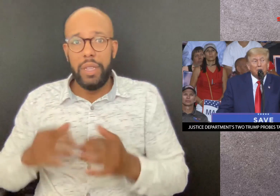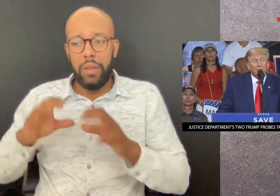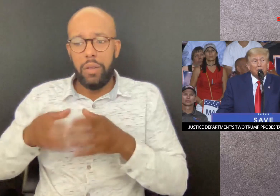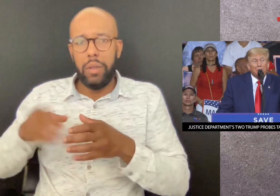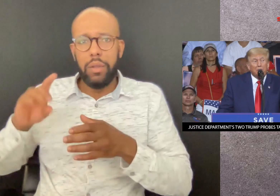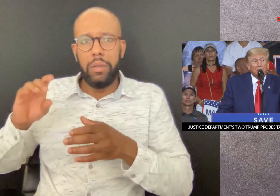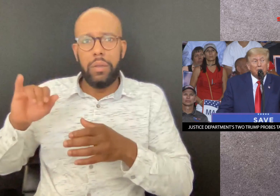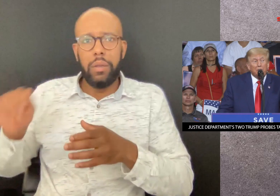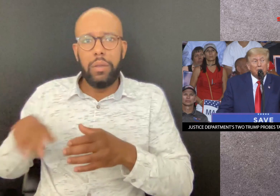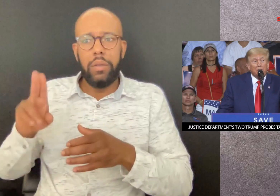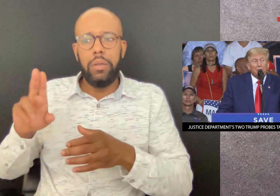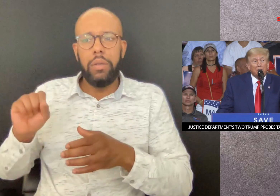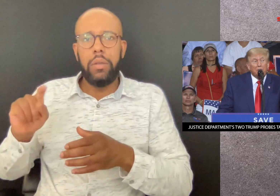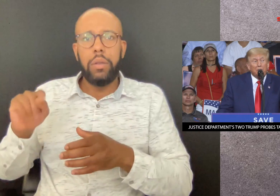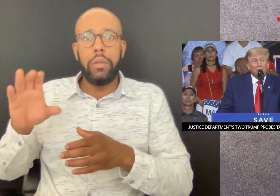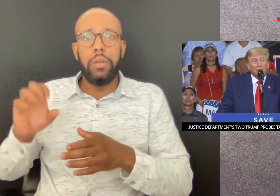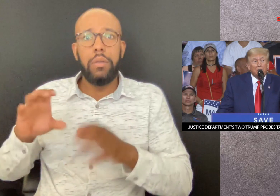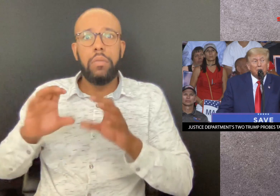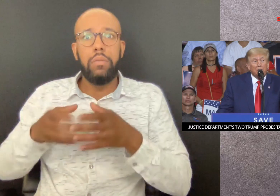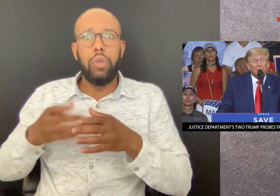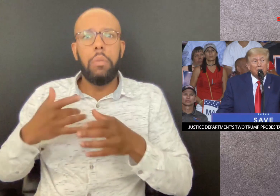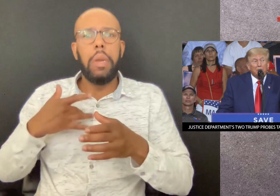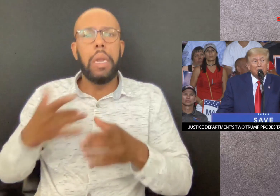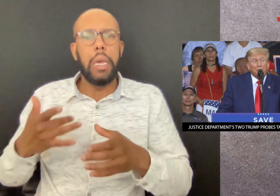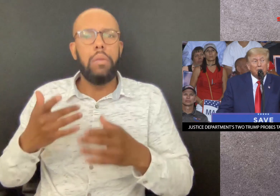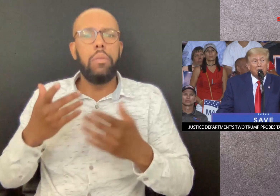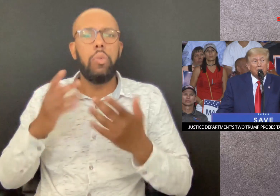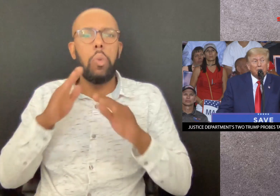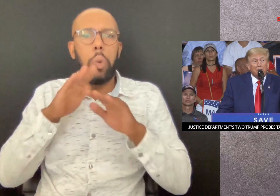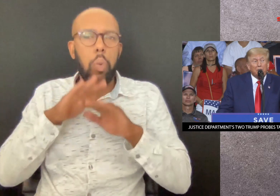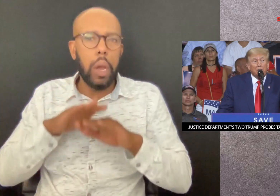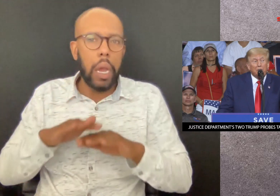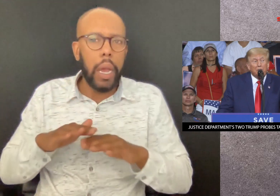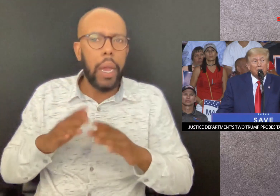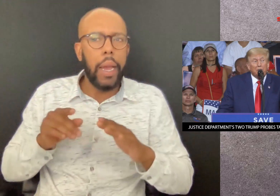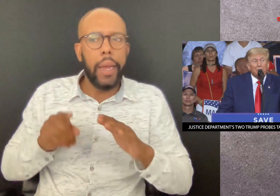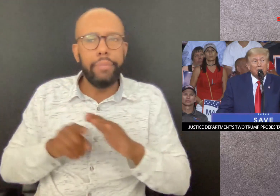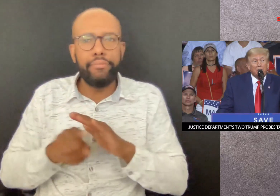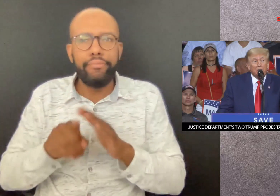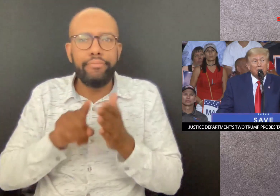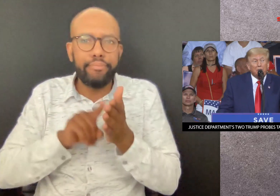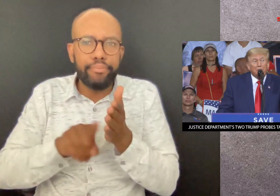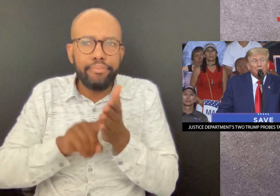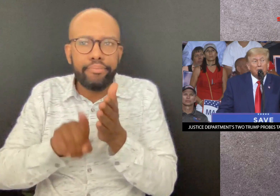the justice department is likely to go quiet on its trump investigation soon